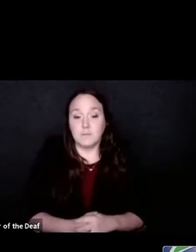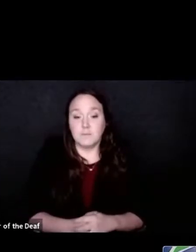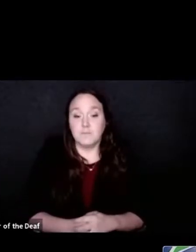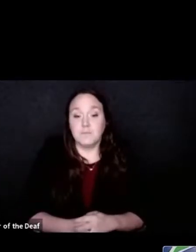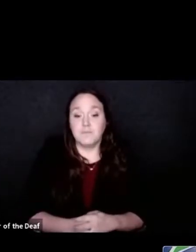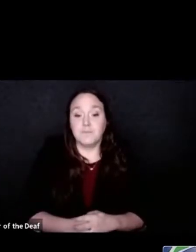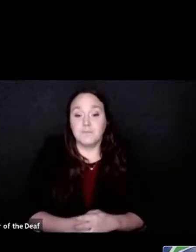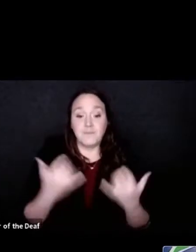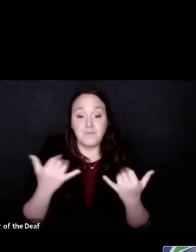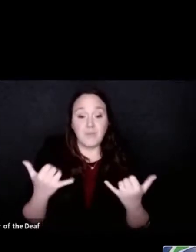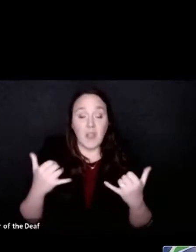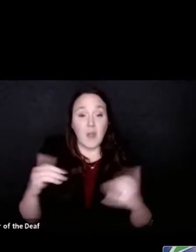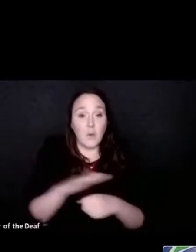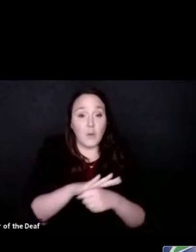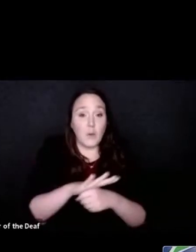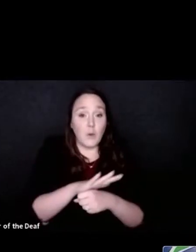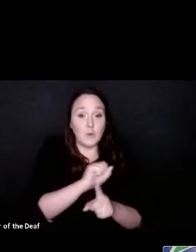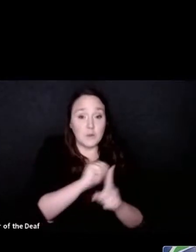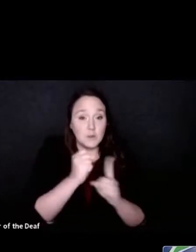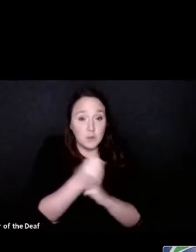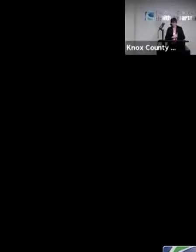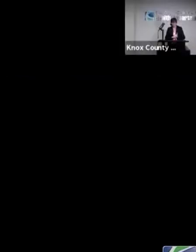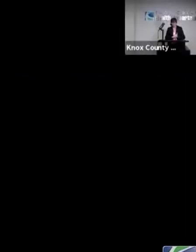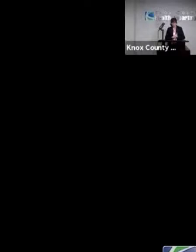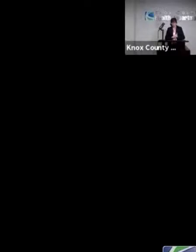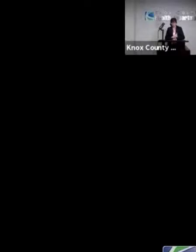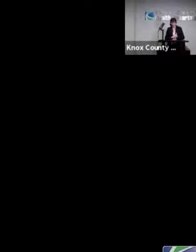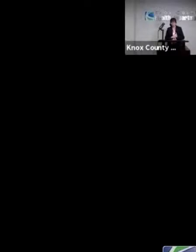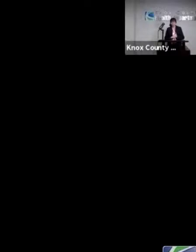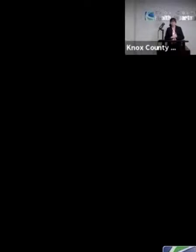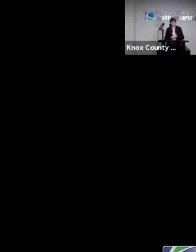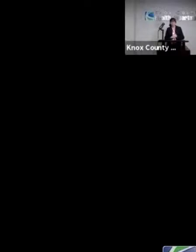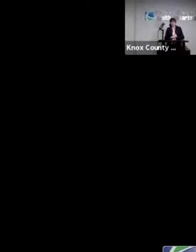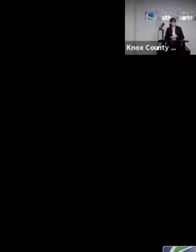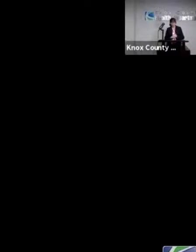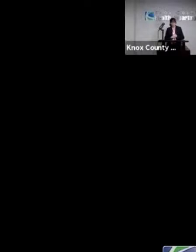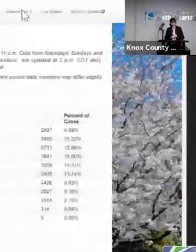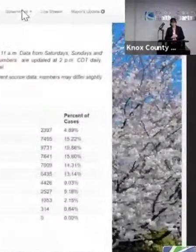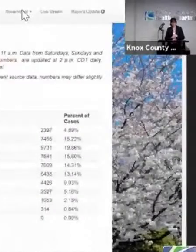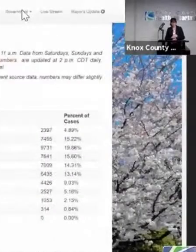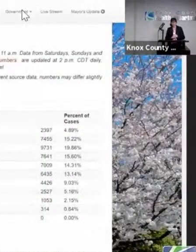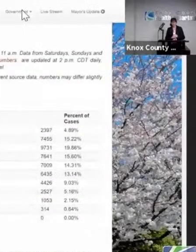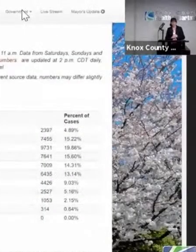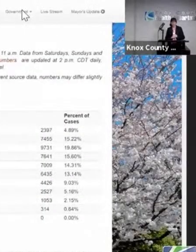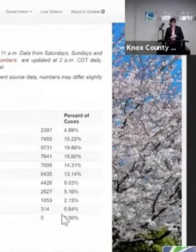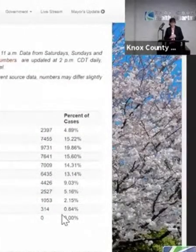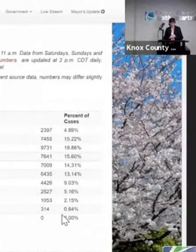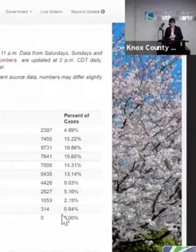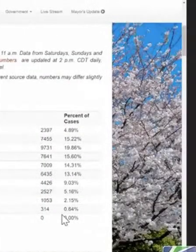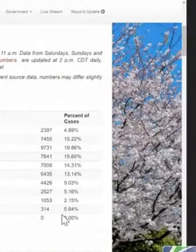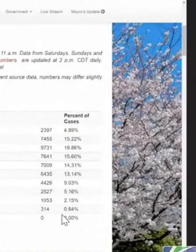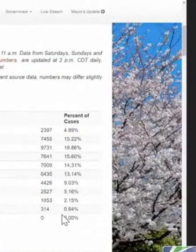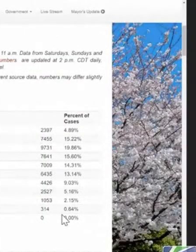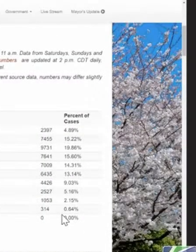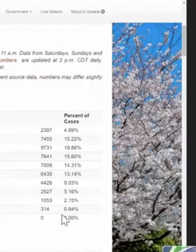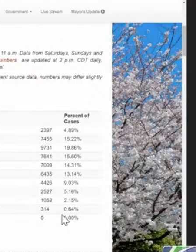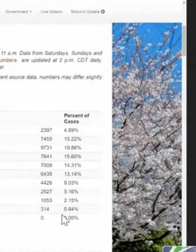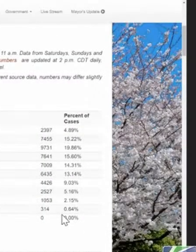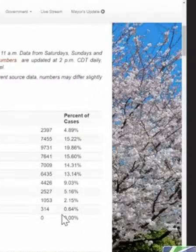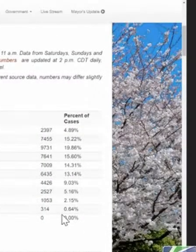now we'll move into the local situation. We have 50 new confirmed cases since yesterday's